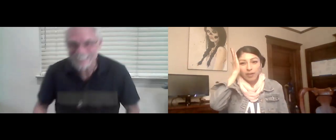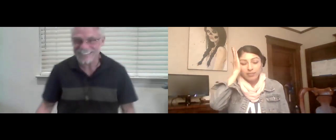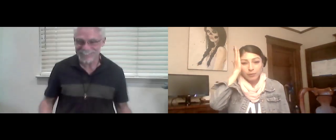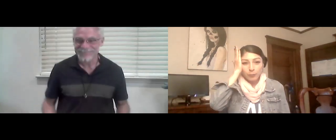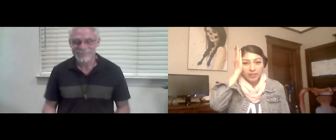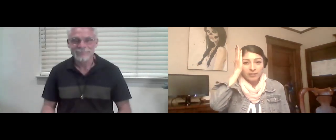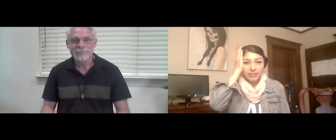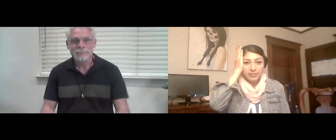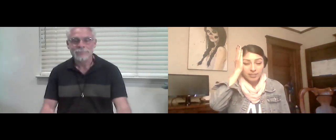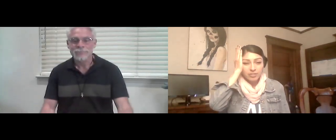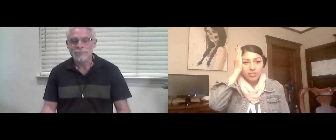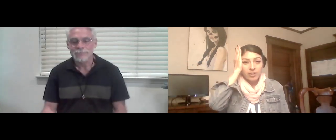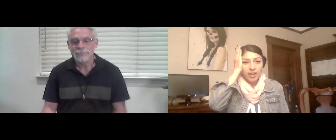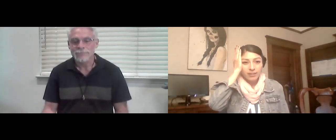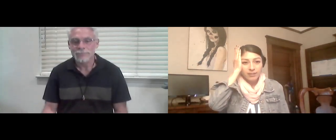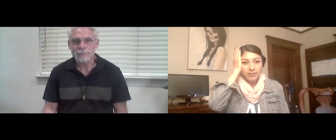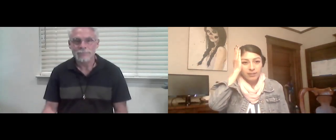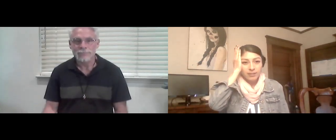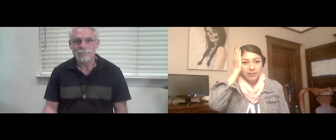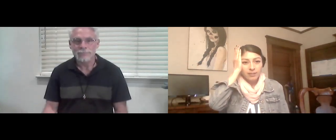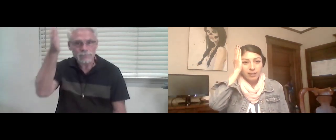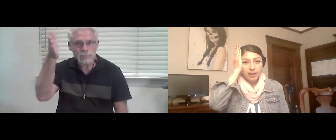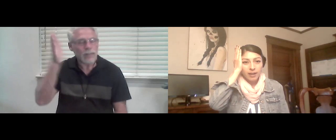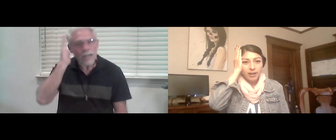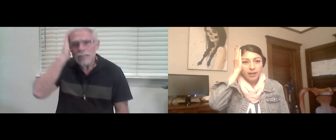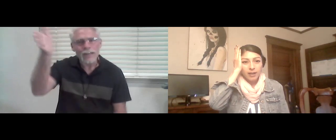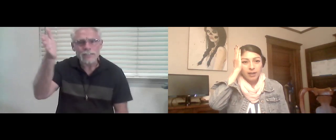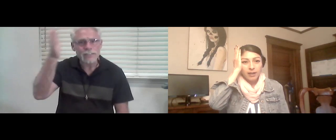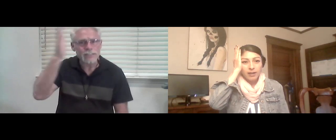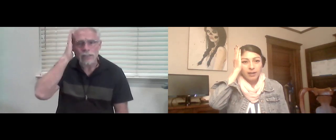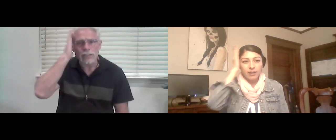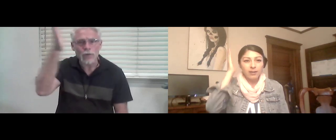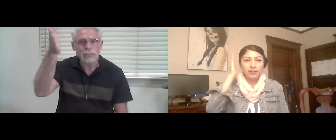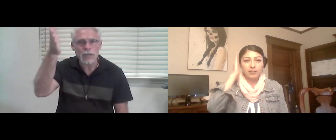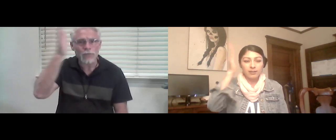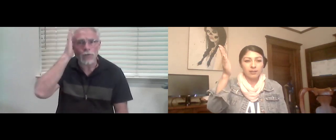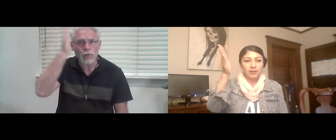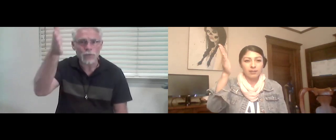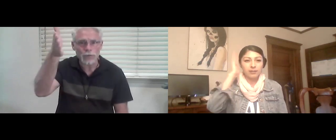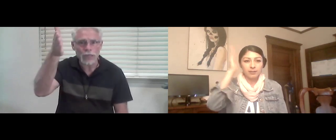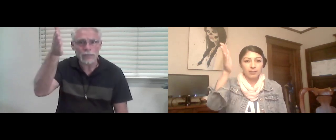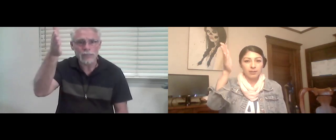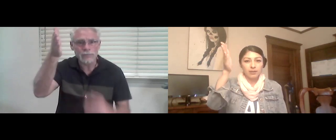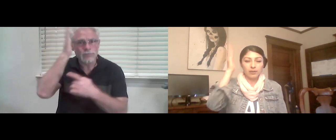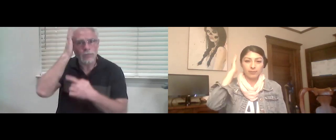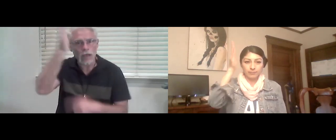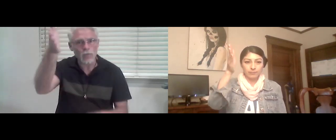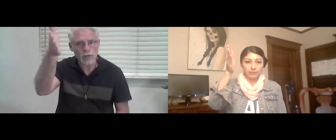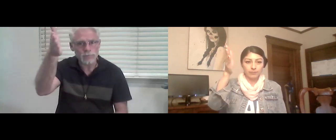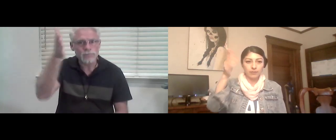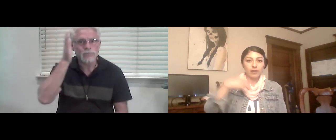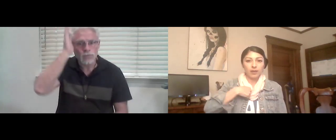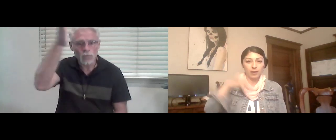Exactly. And the will, is it touching your head? Not necessarily. No, it's coming forward from your head. Okay. I